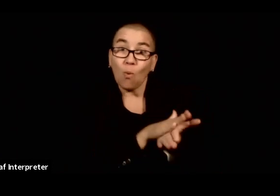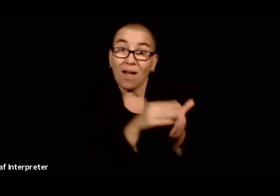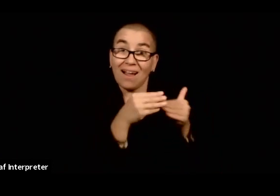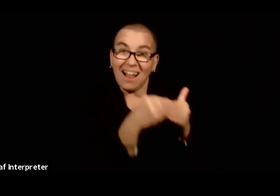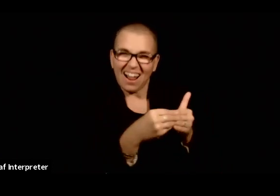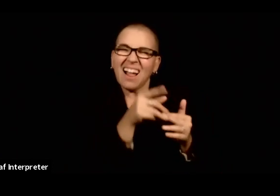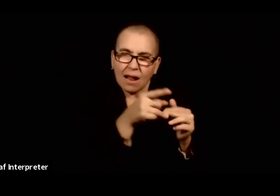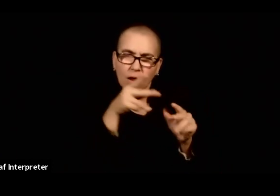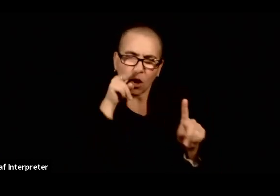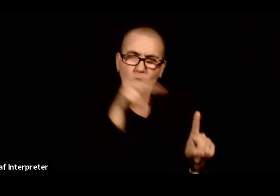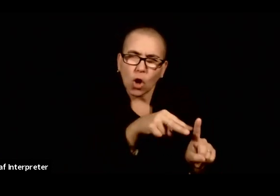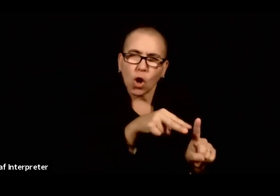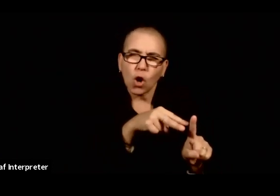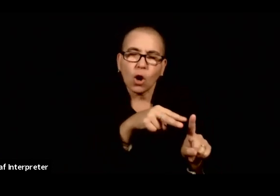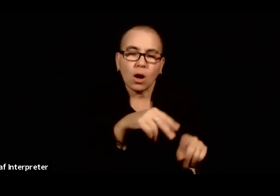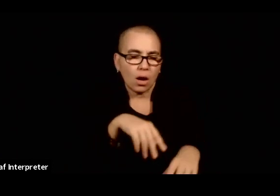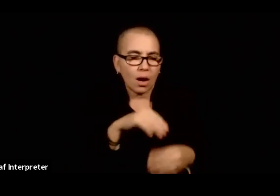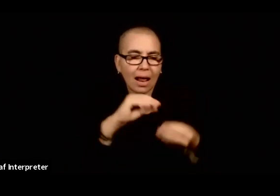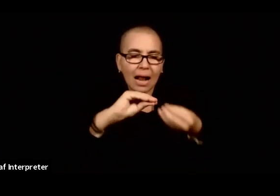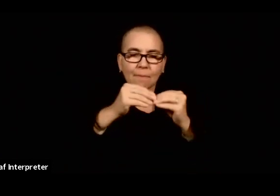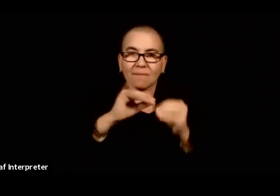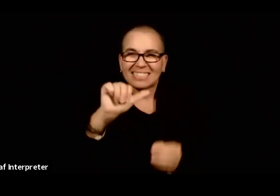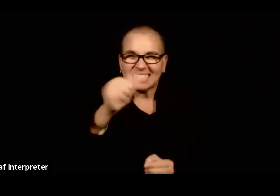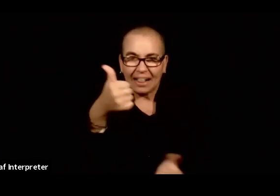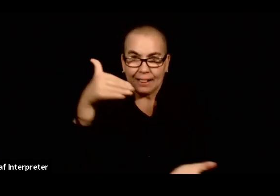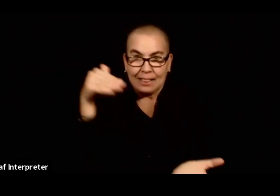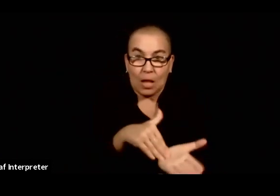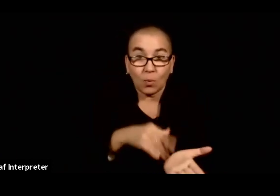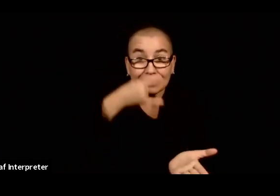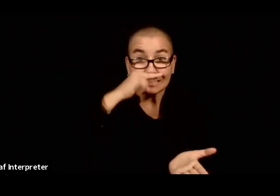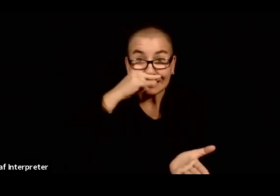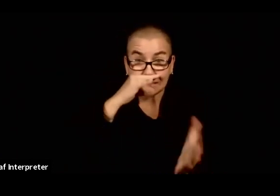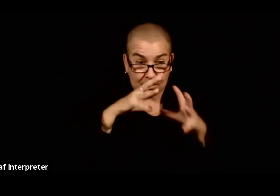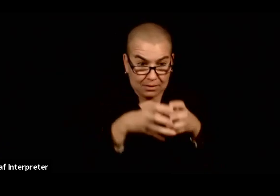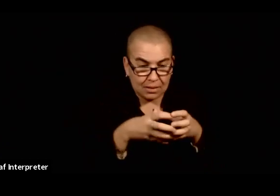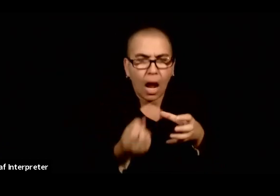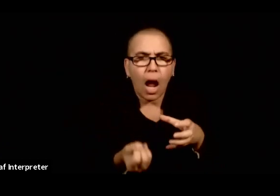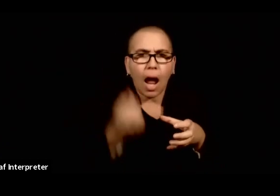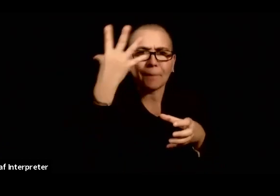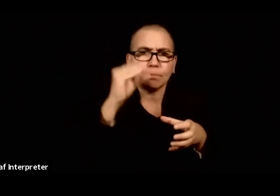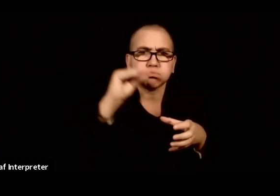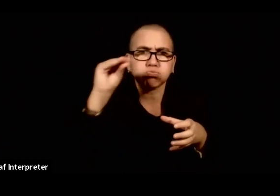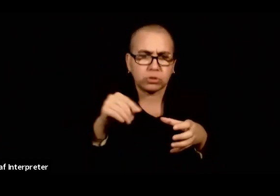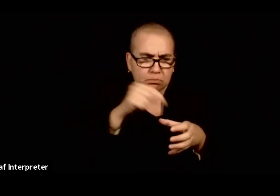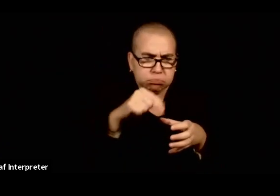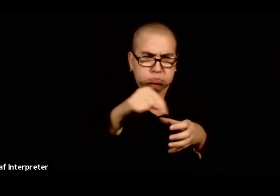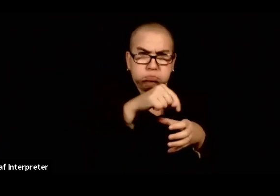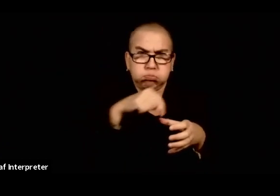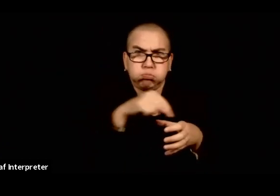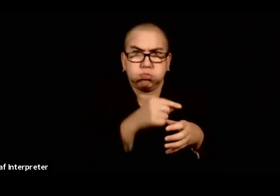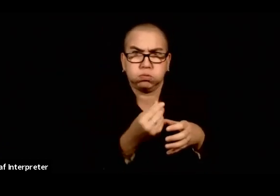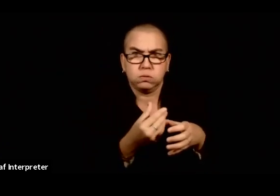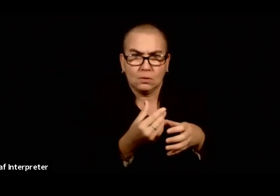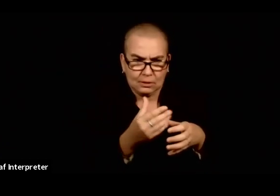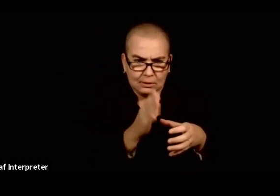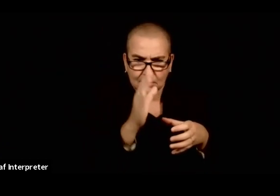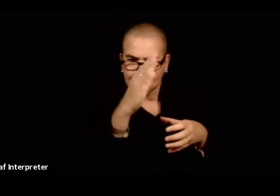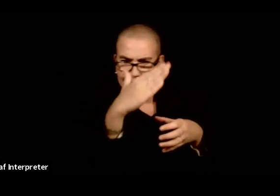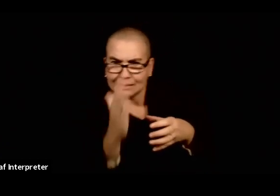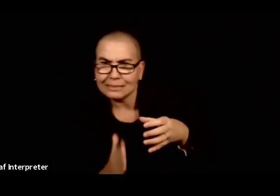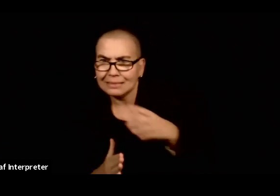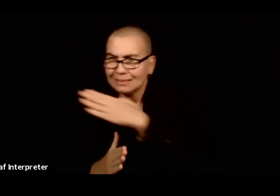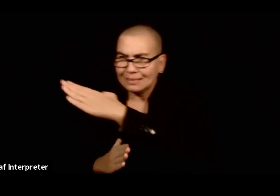an elevated risk. Facilities who border other counties need to assess and take into consideration the bordering county